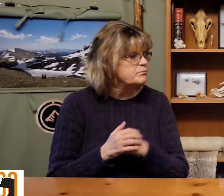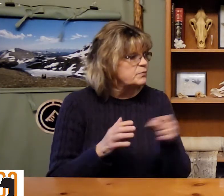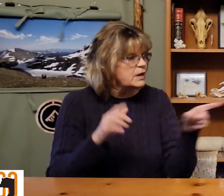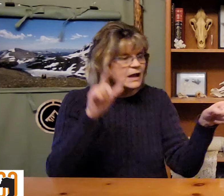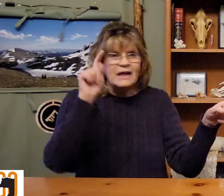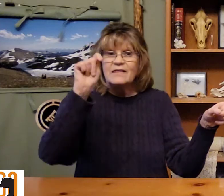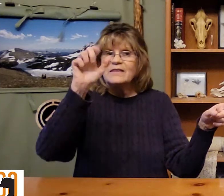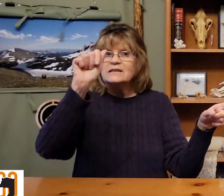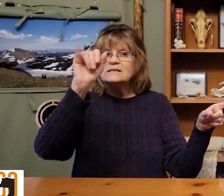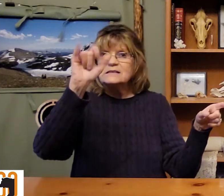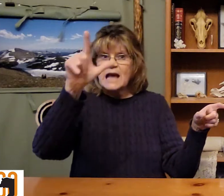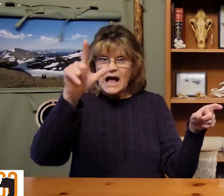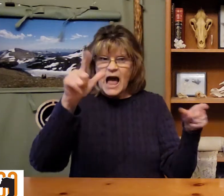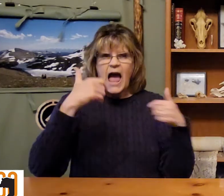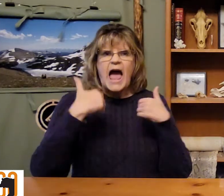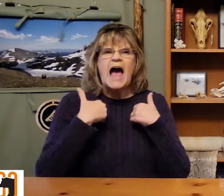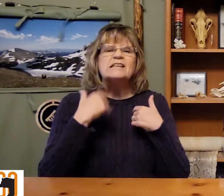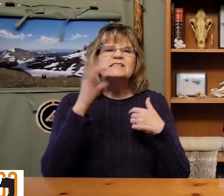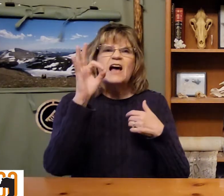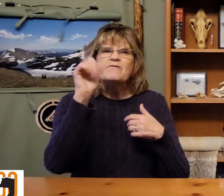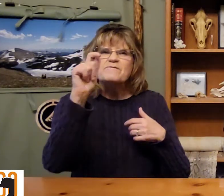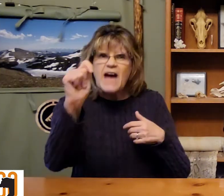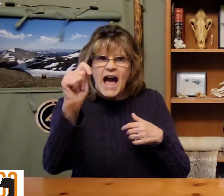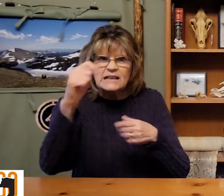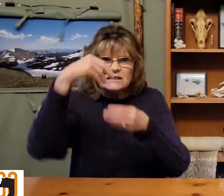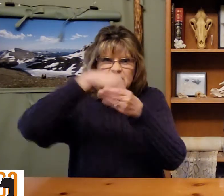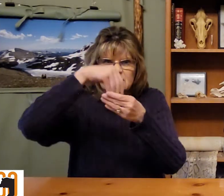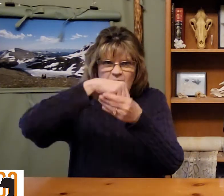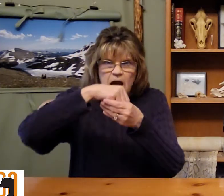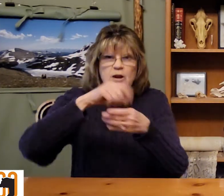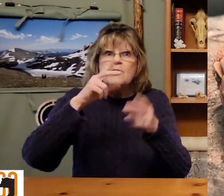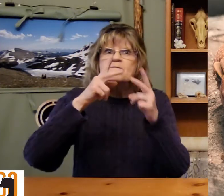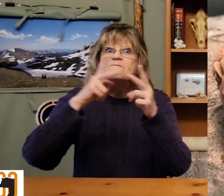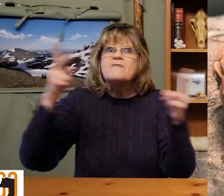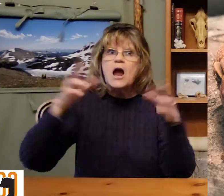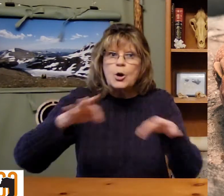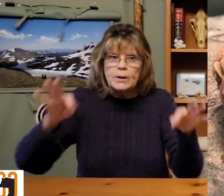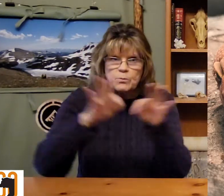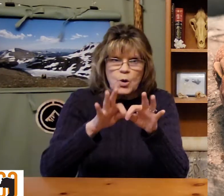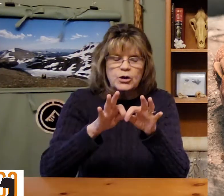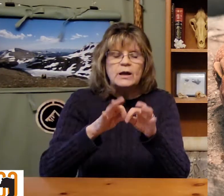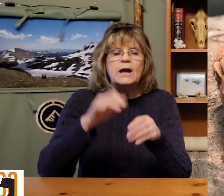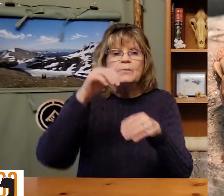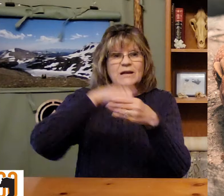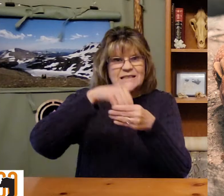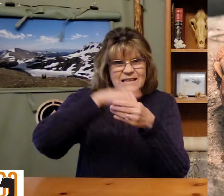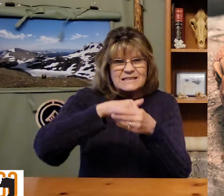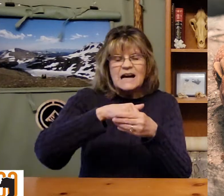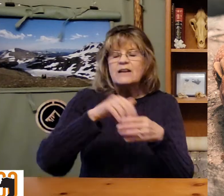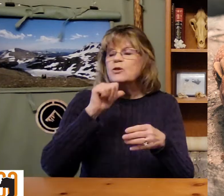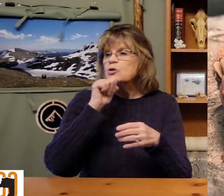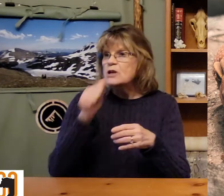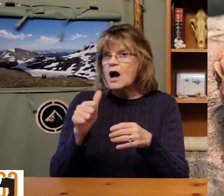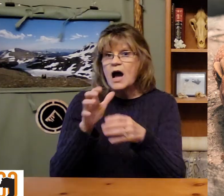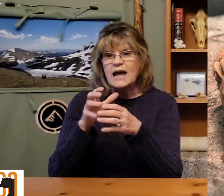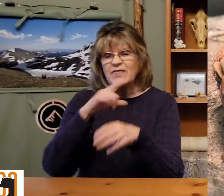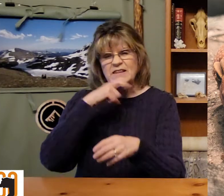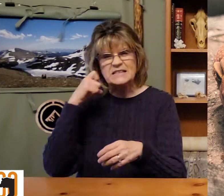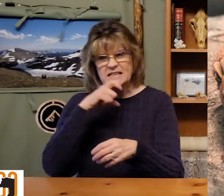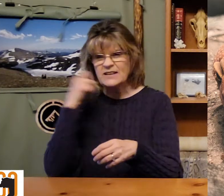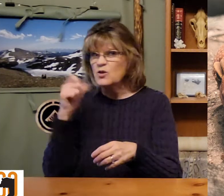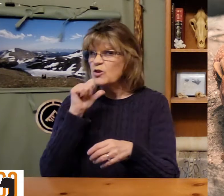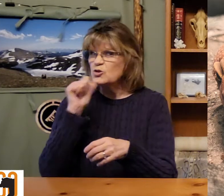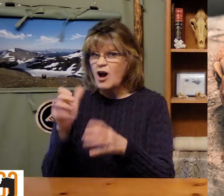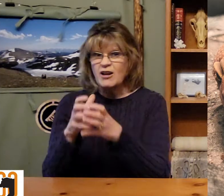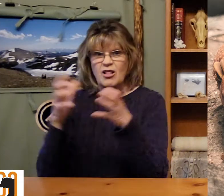This tail holds fat for her, and this is very important because in a desert, there's not a lot of food and not a lot of